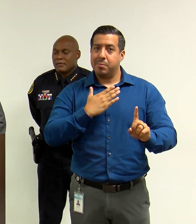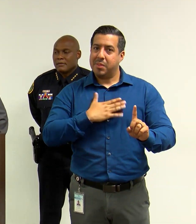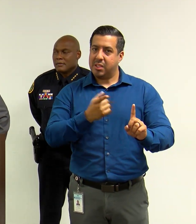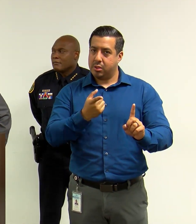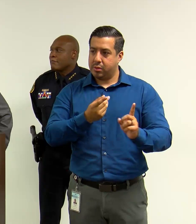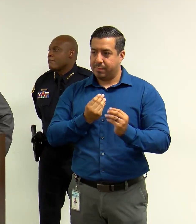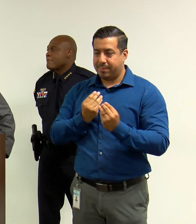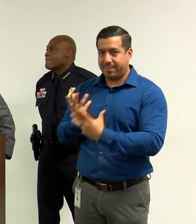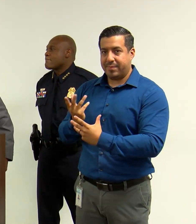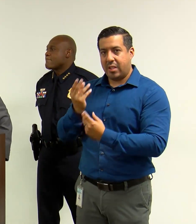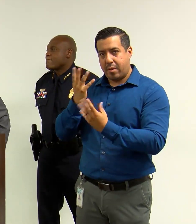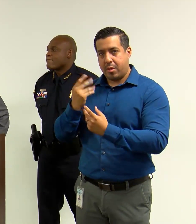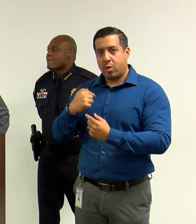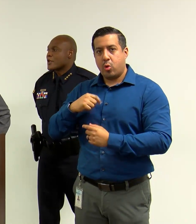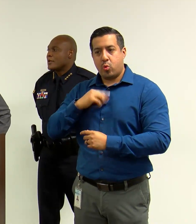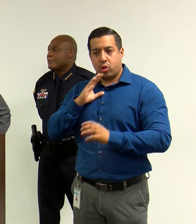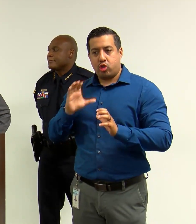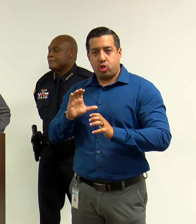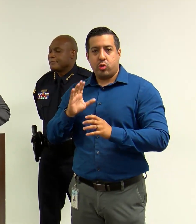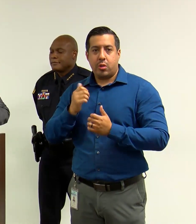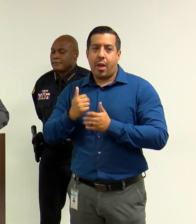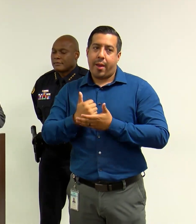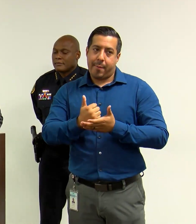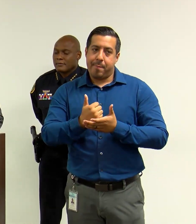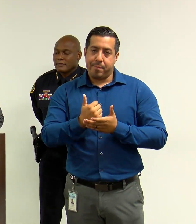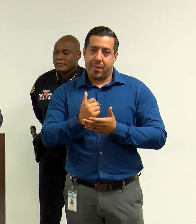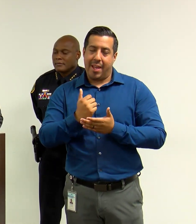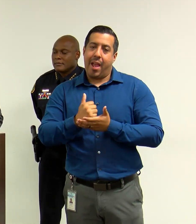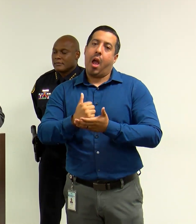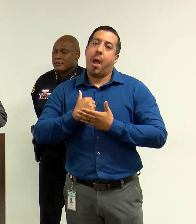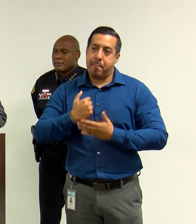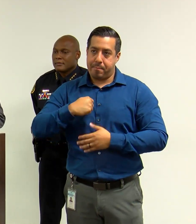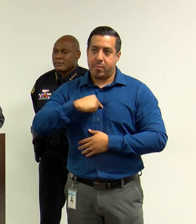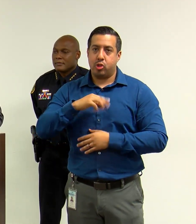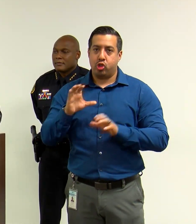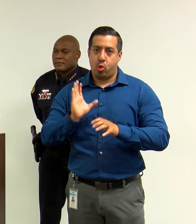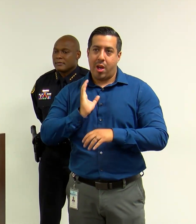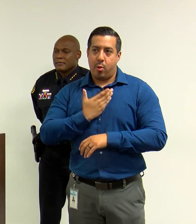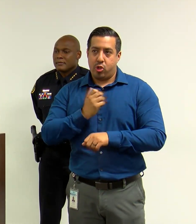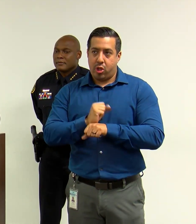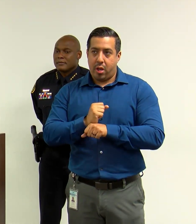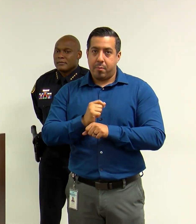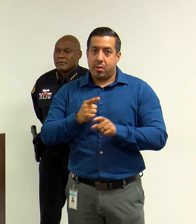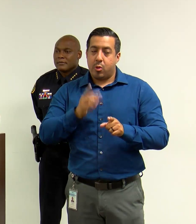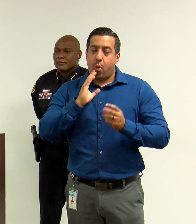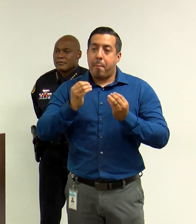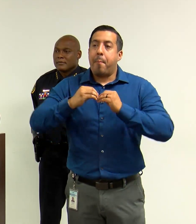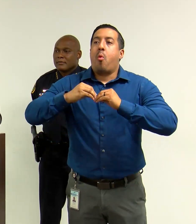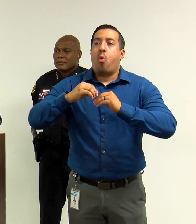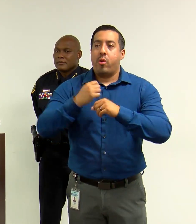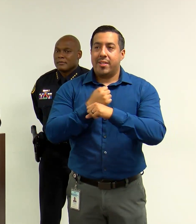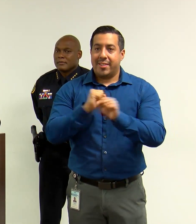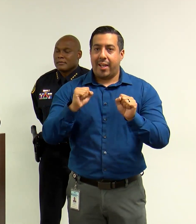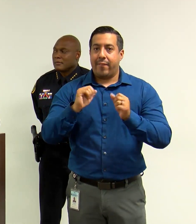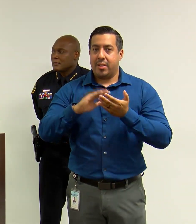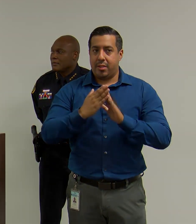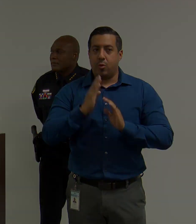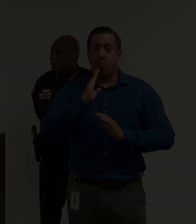information available and then help us to do our jobs. And then we'll have an even safer city, okay?